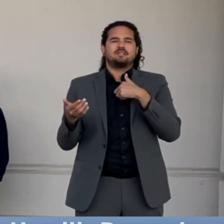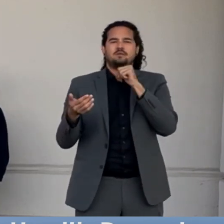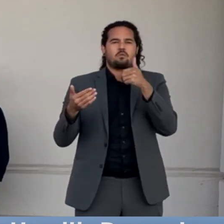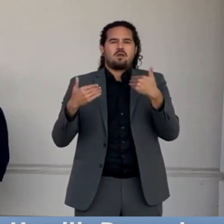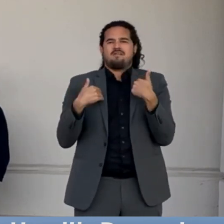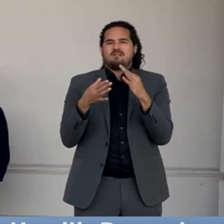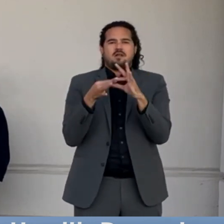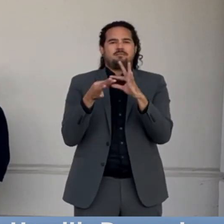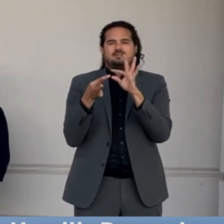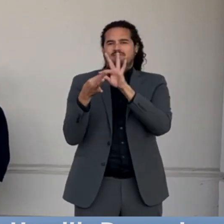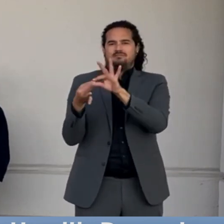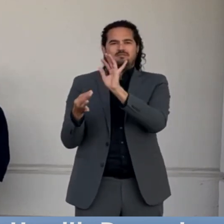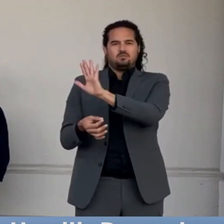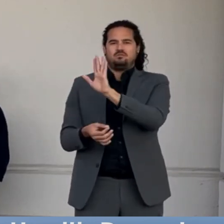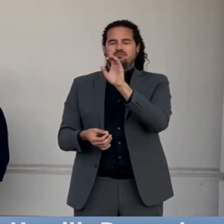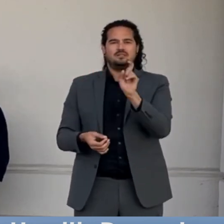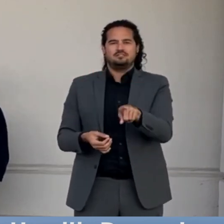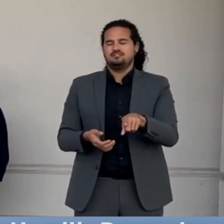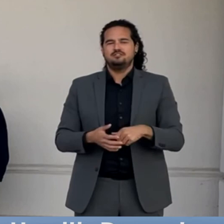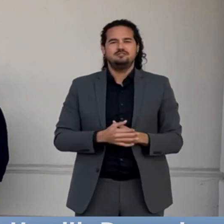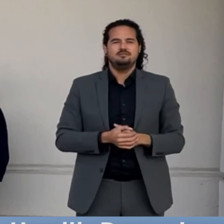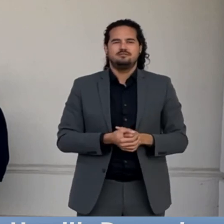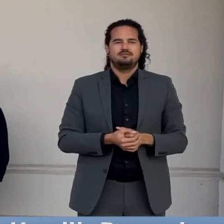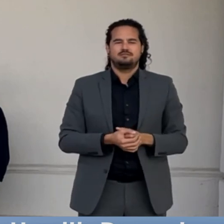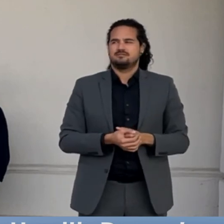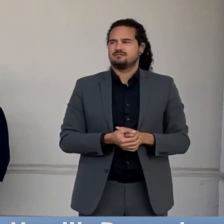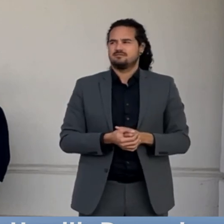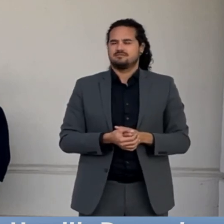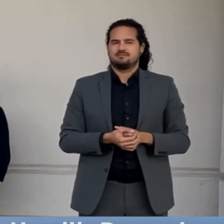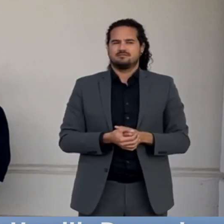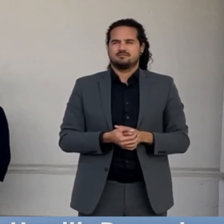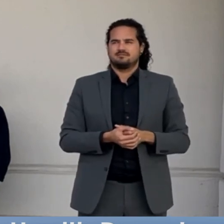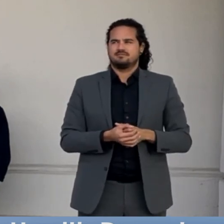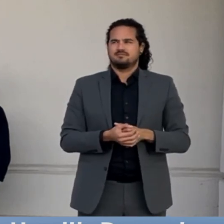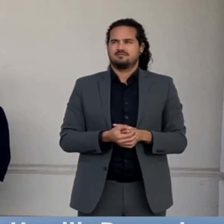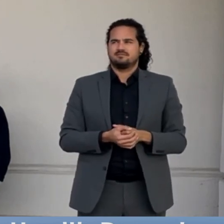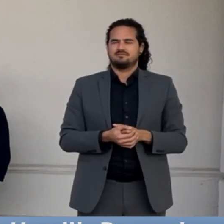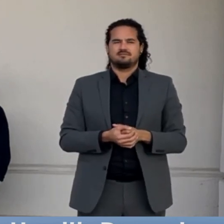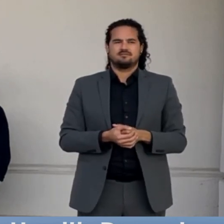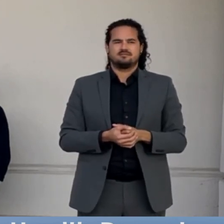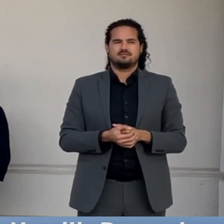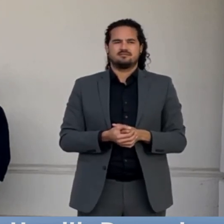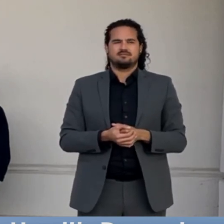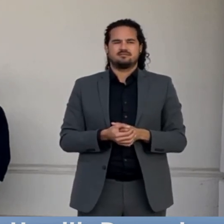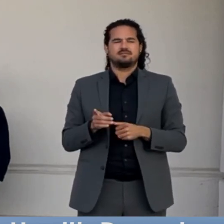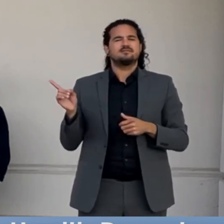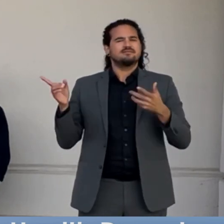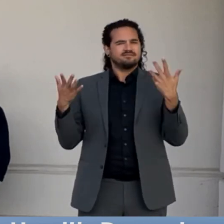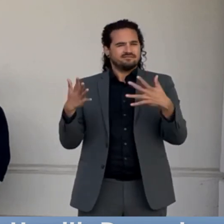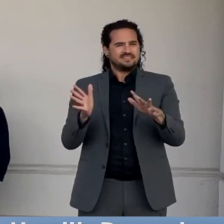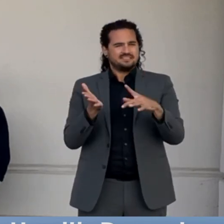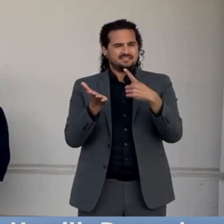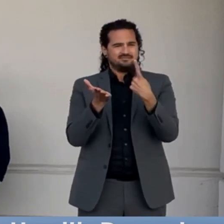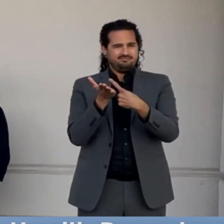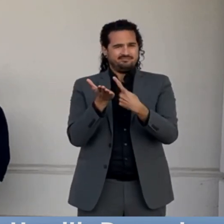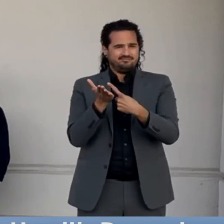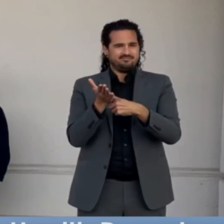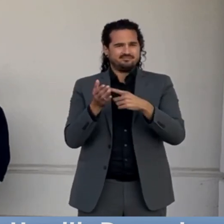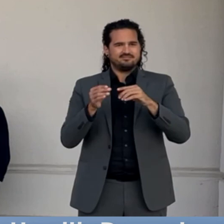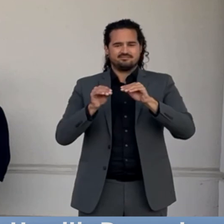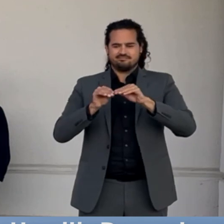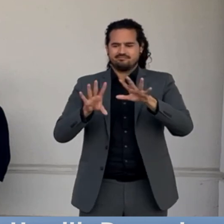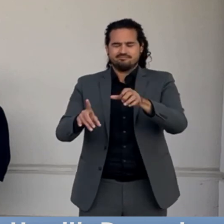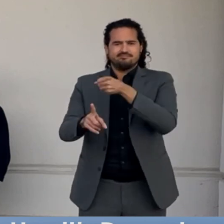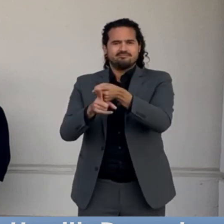So we've heard about outbreaks in group settings in care facilities, and homeless shelters, and homeless camps. There